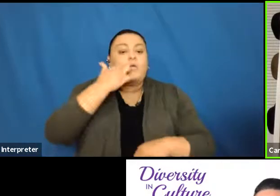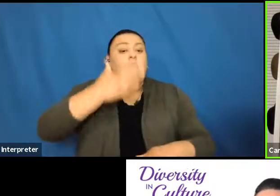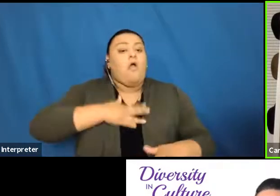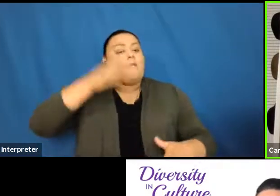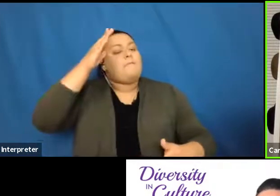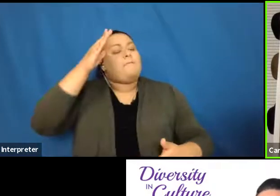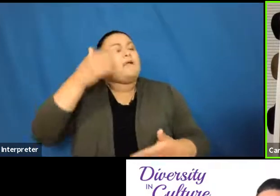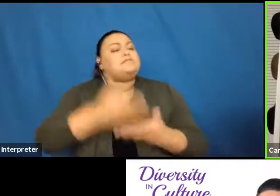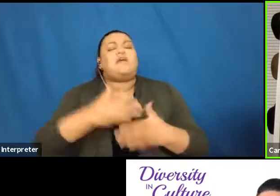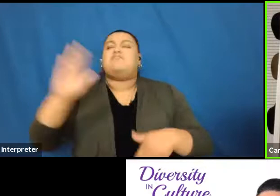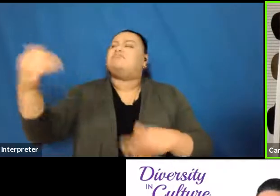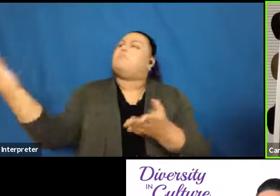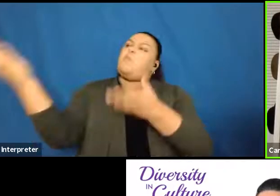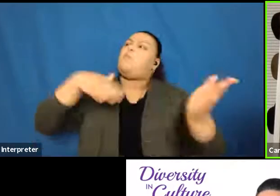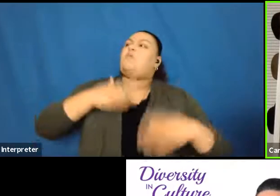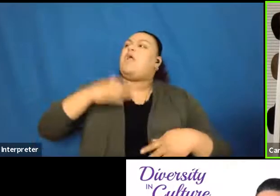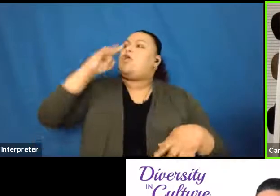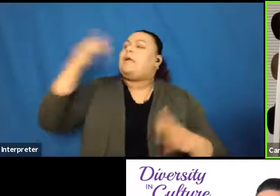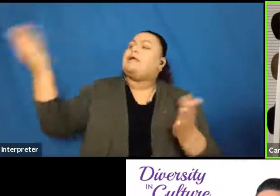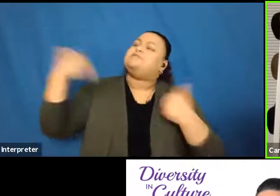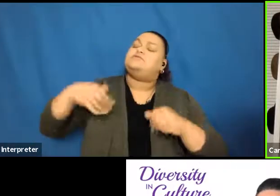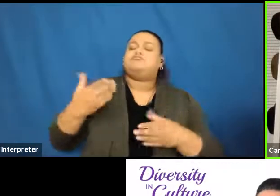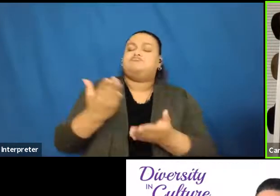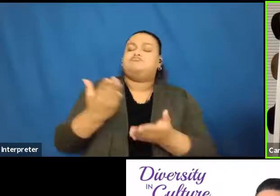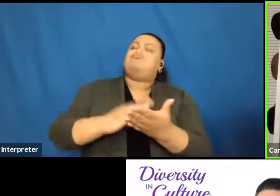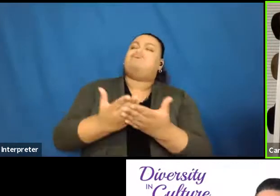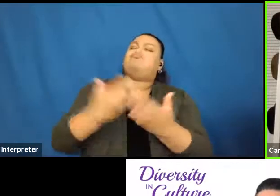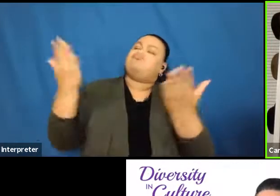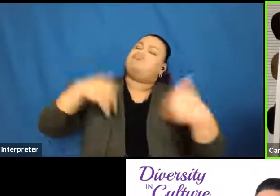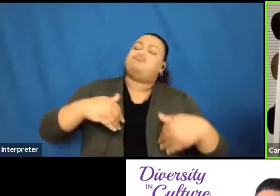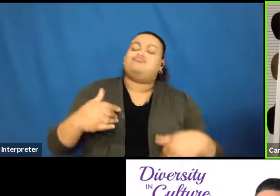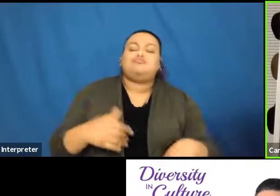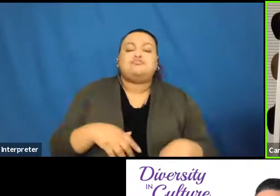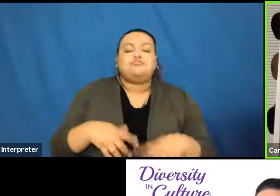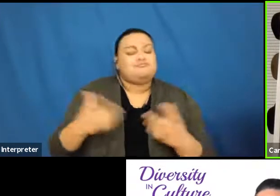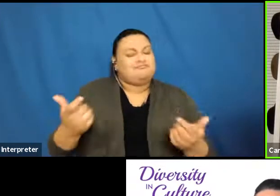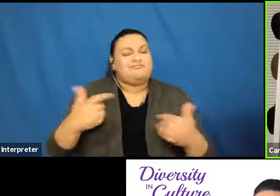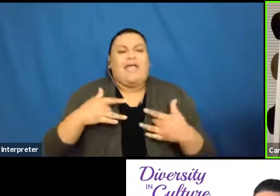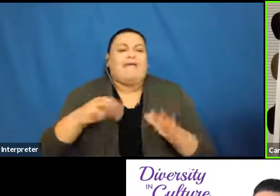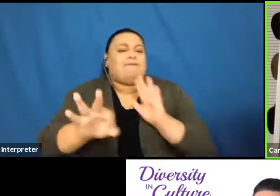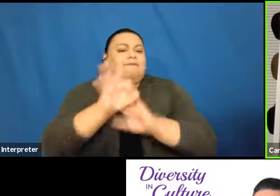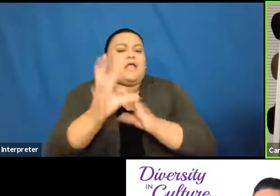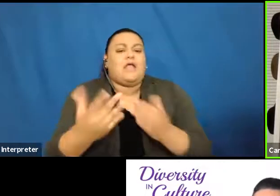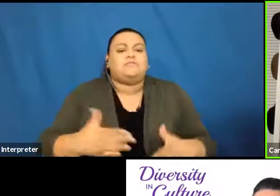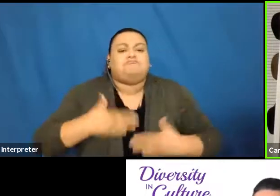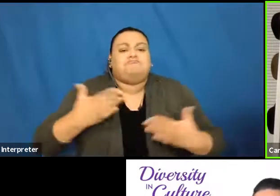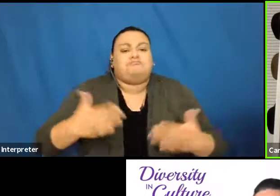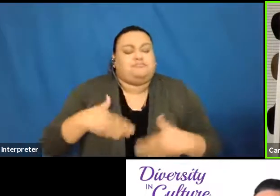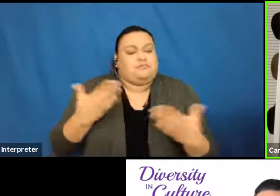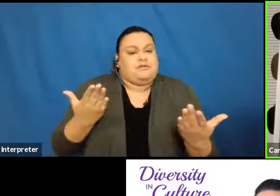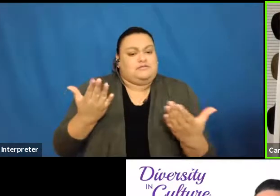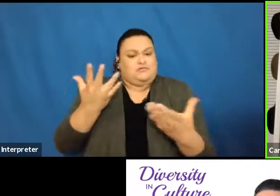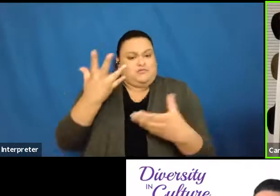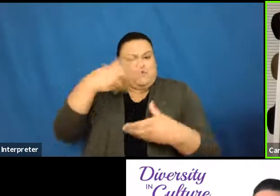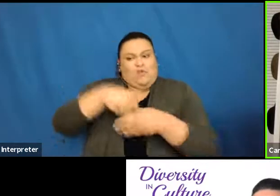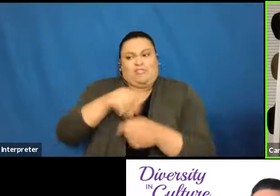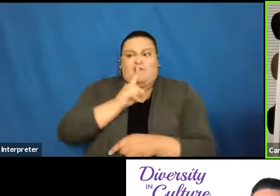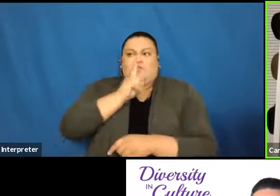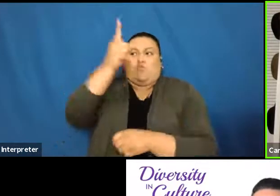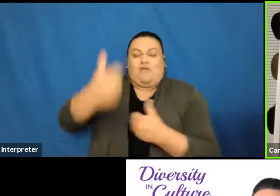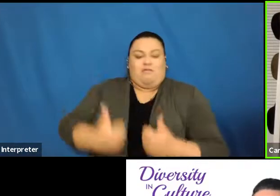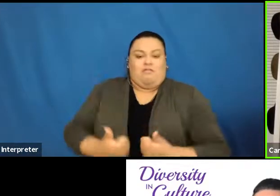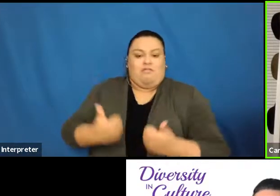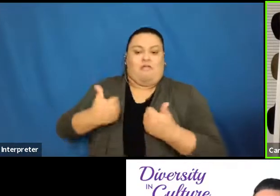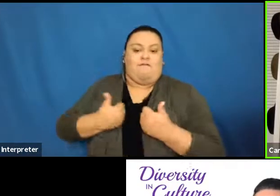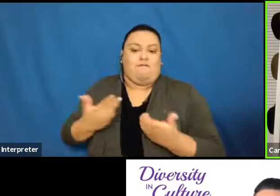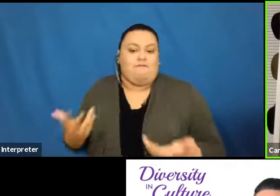over and visit, it's a barbecue, So I find joy in that kind of reality, that is there. So